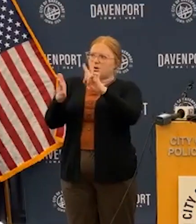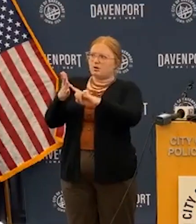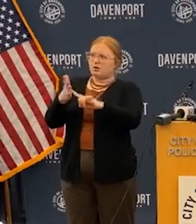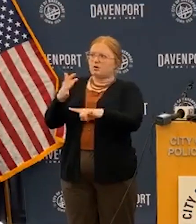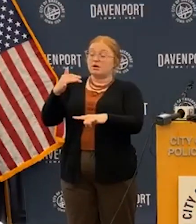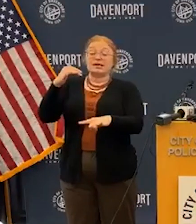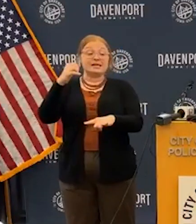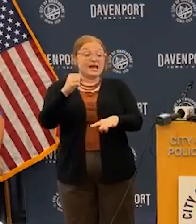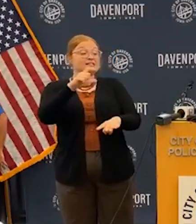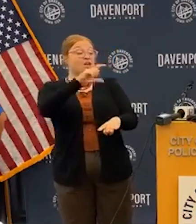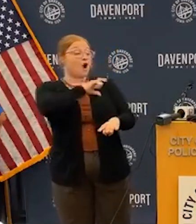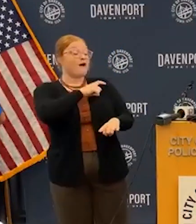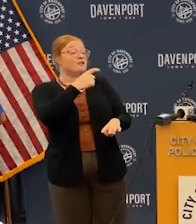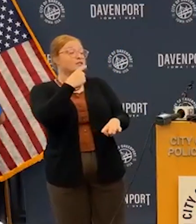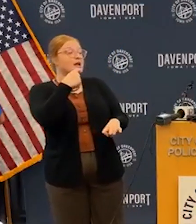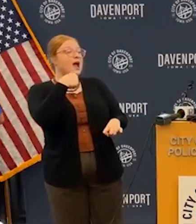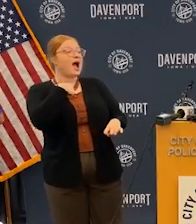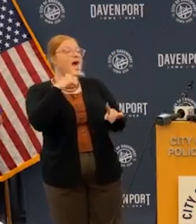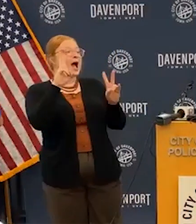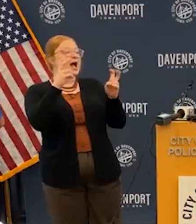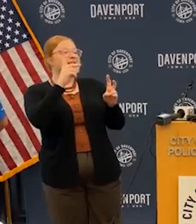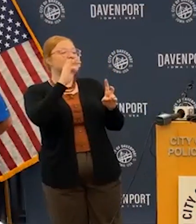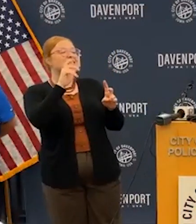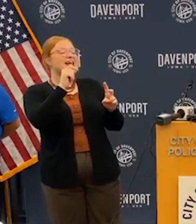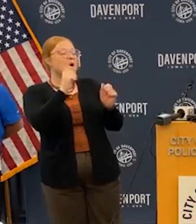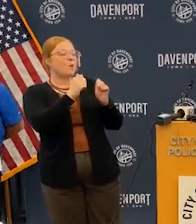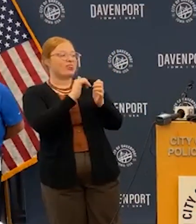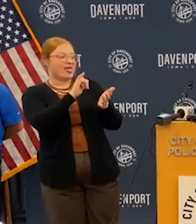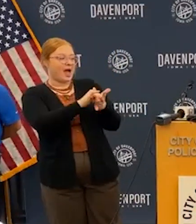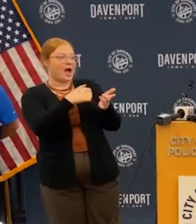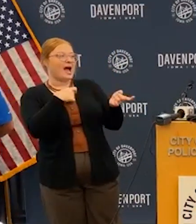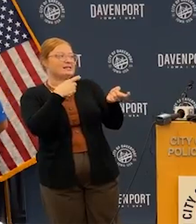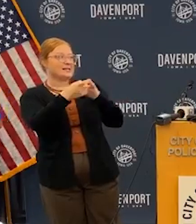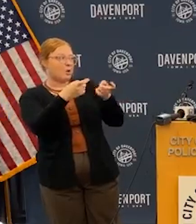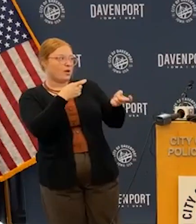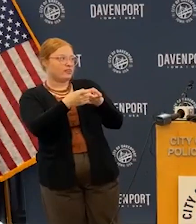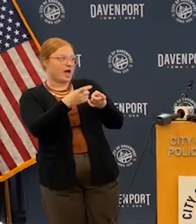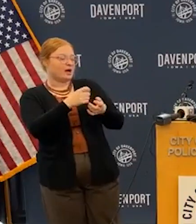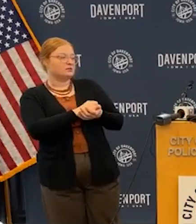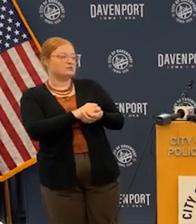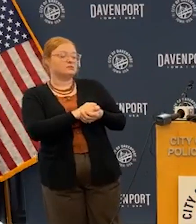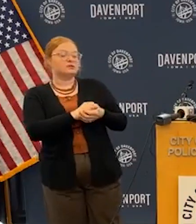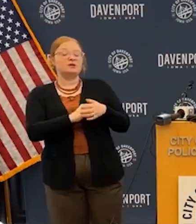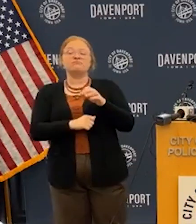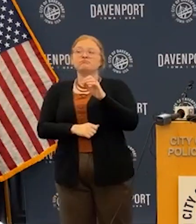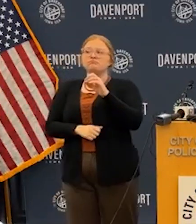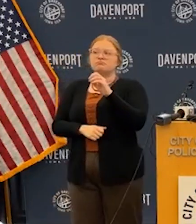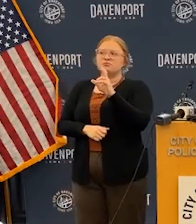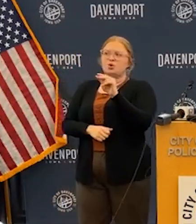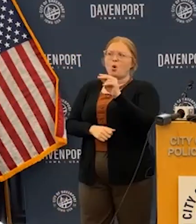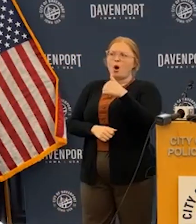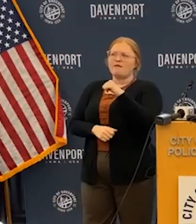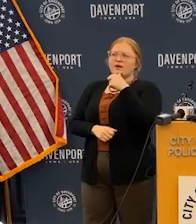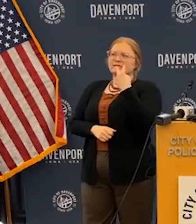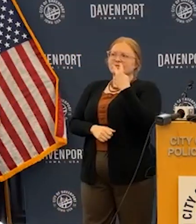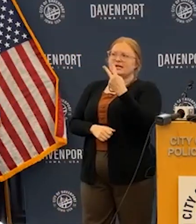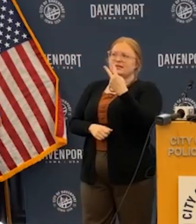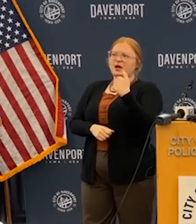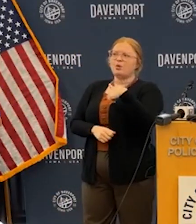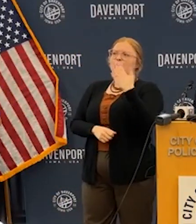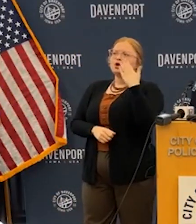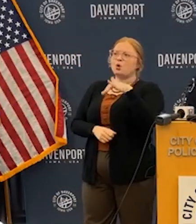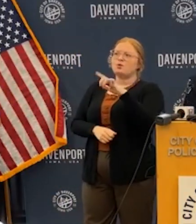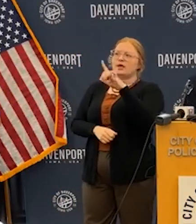floor by our fire personnel, and that's what we know. So we know, as you heard me say before, I'm glad she's safe and